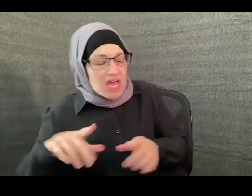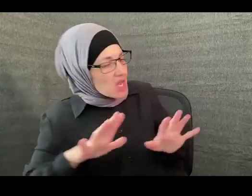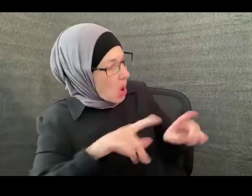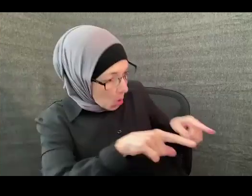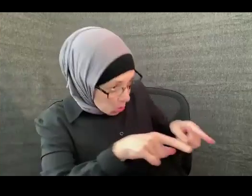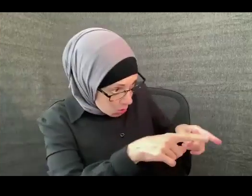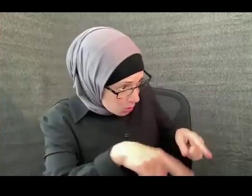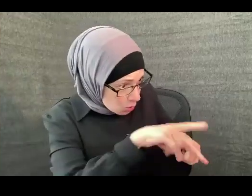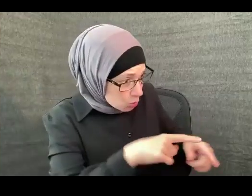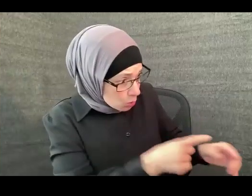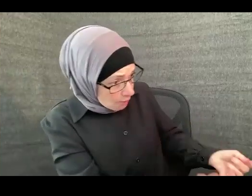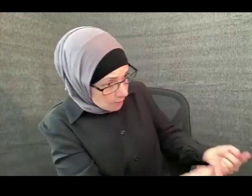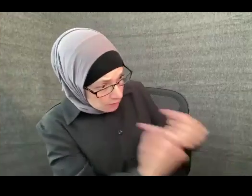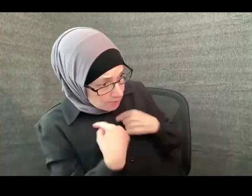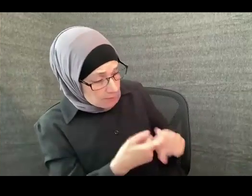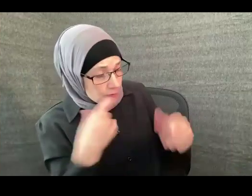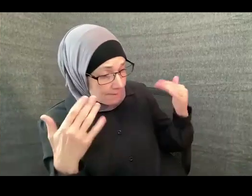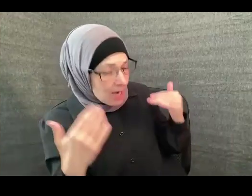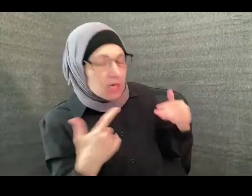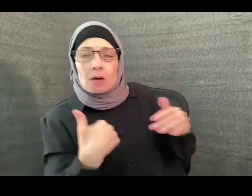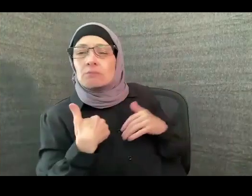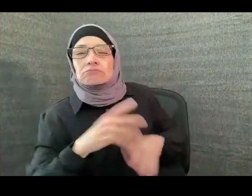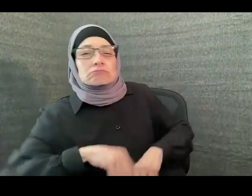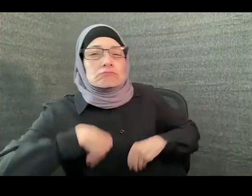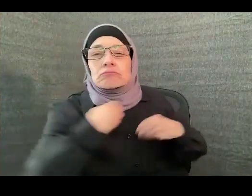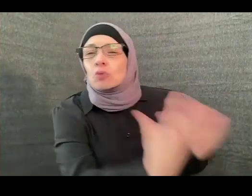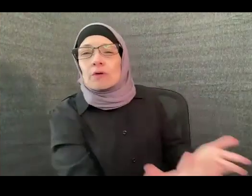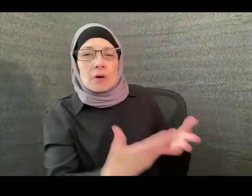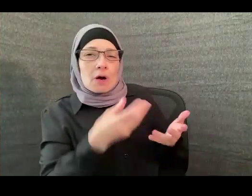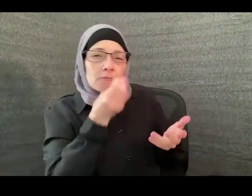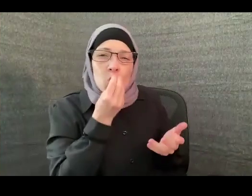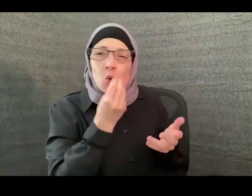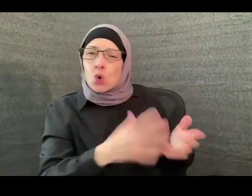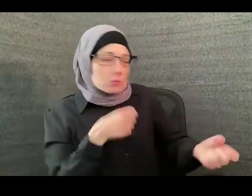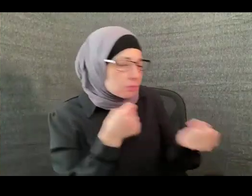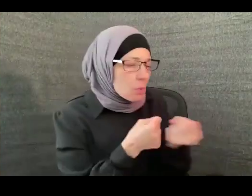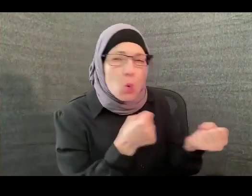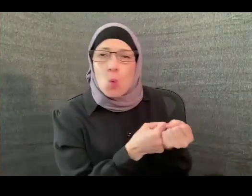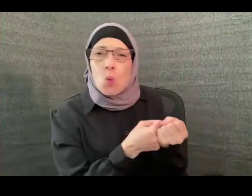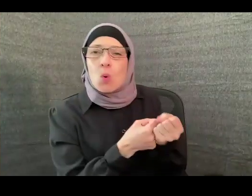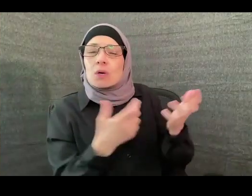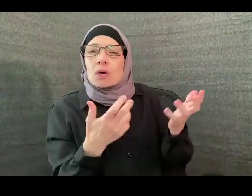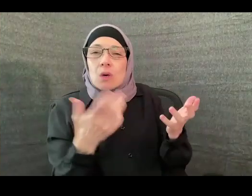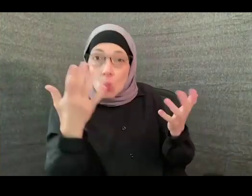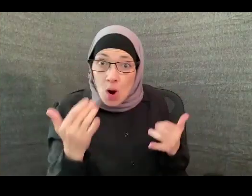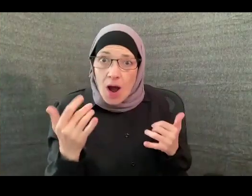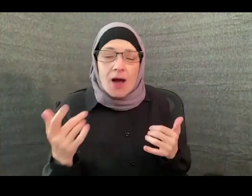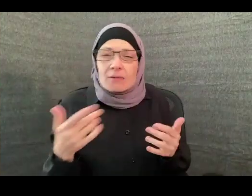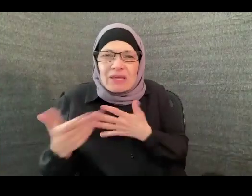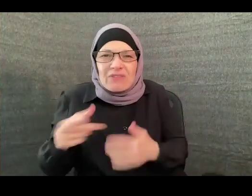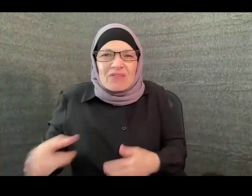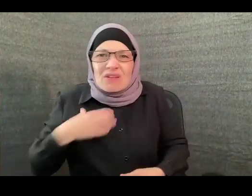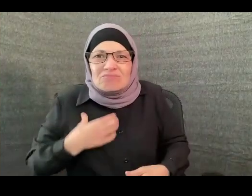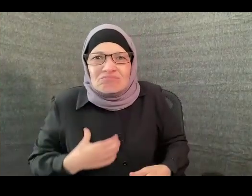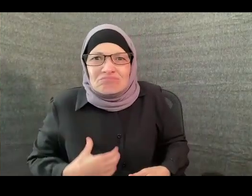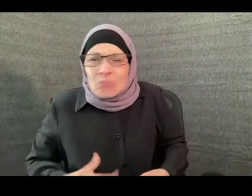because this person doesn't have a family, doesn't have a home, doesn't have a business,